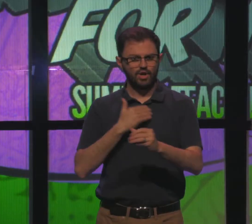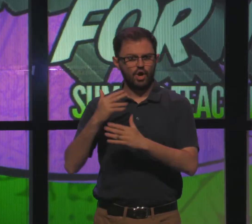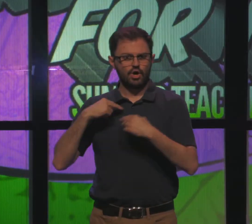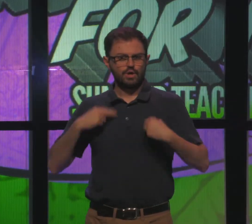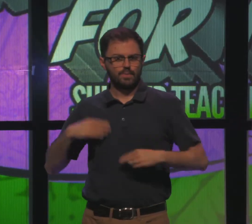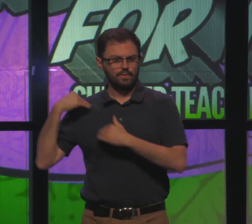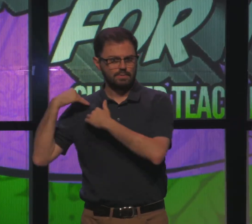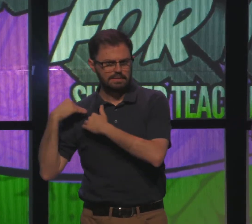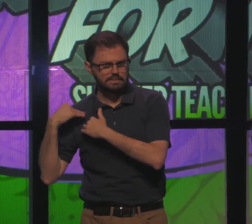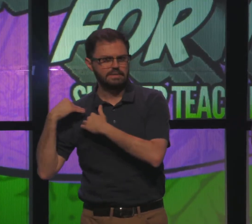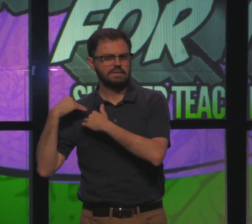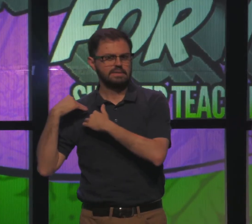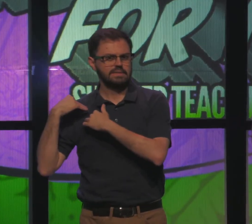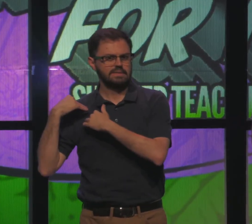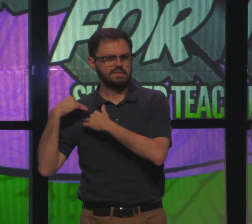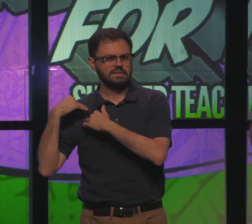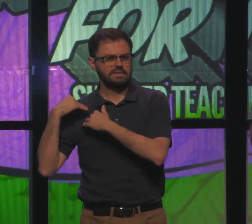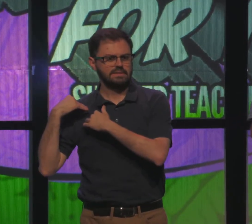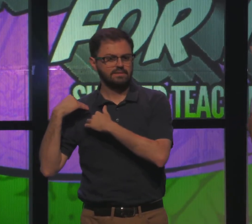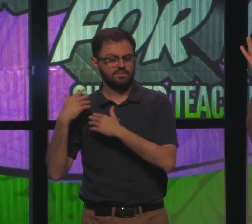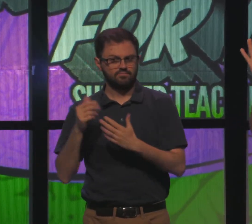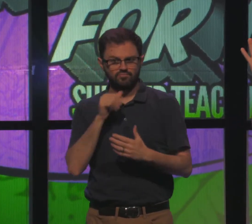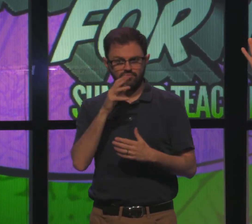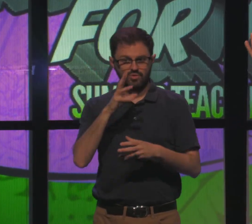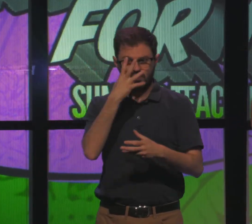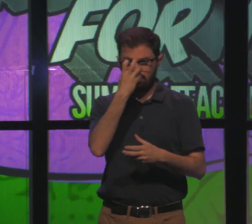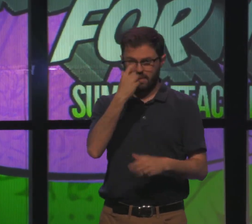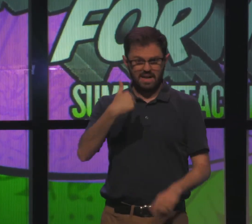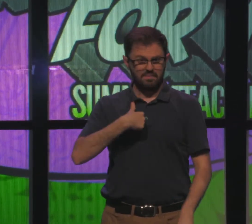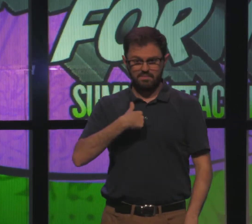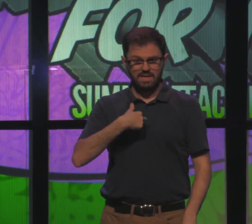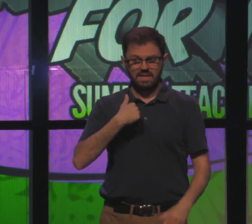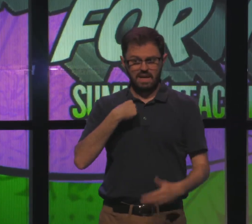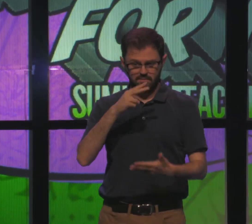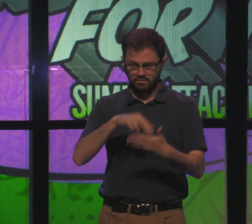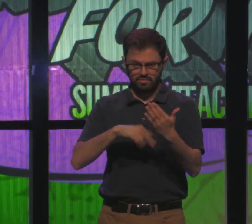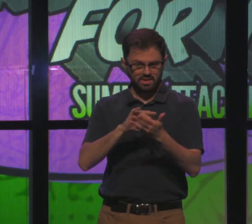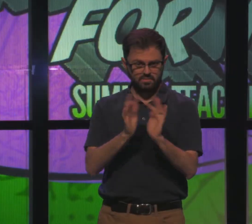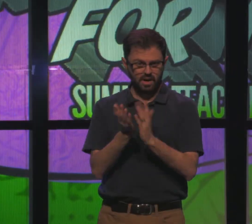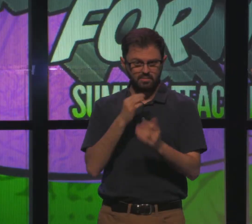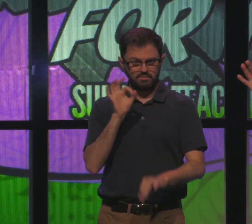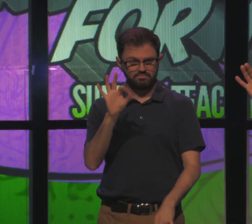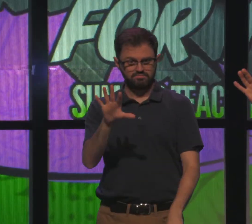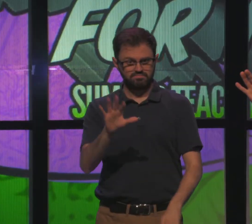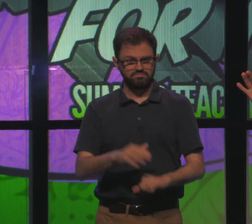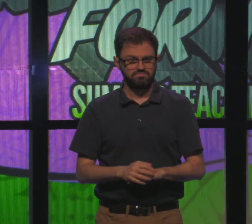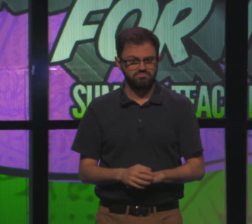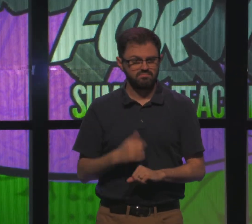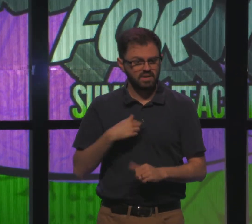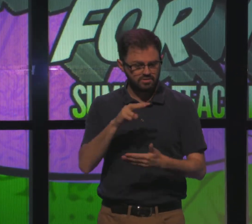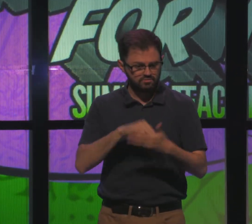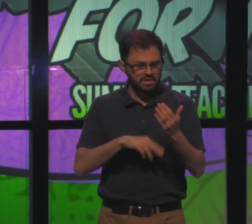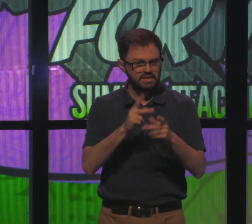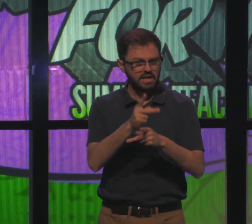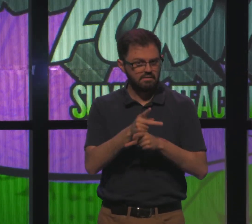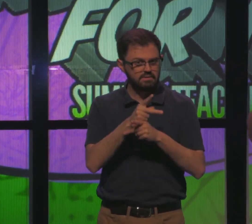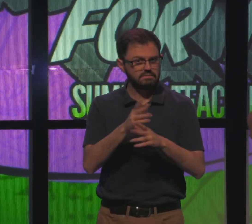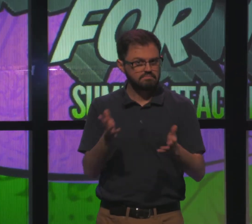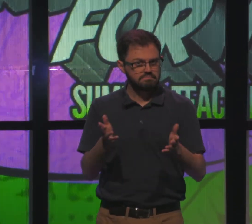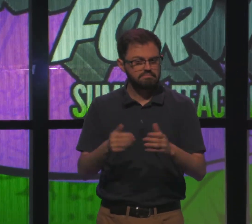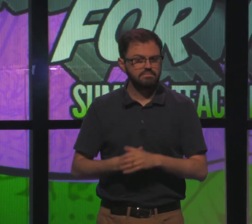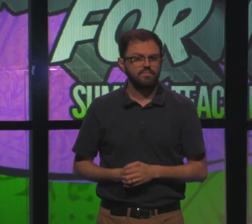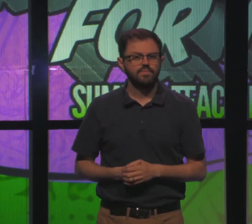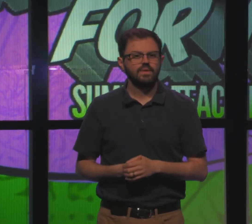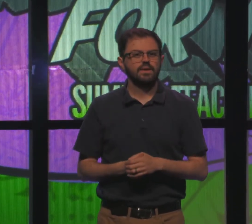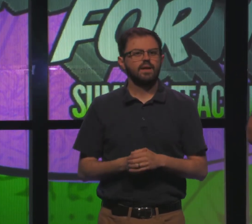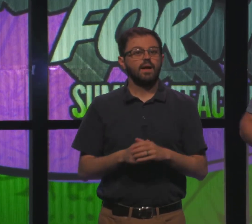get mad at me. I didn't write either of them. Just read them, okay? Carefully. And then we